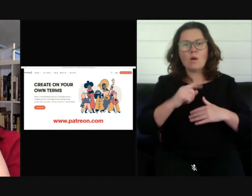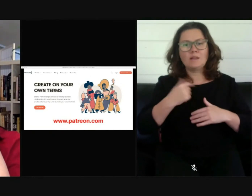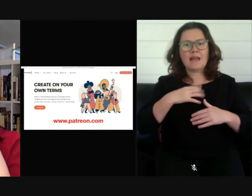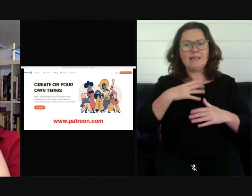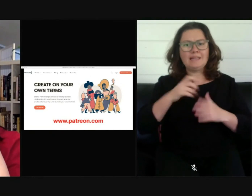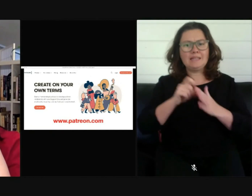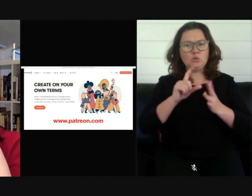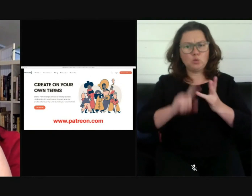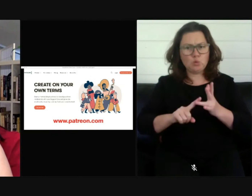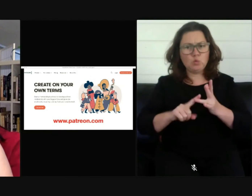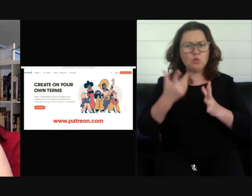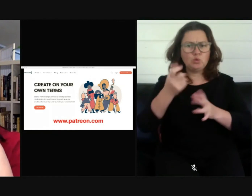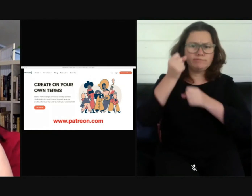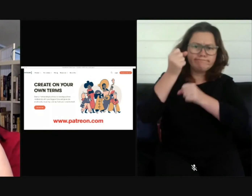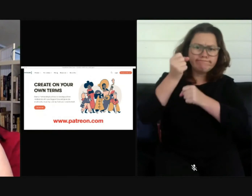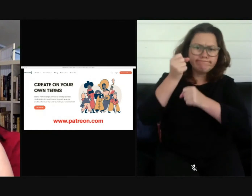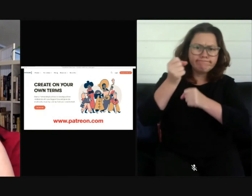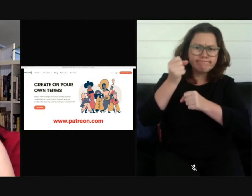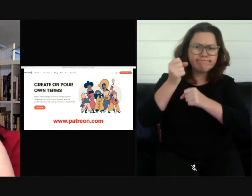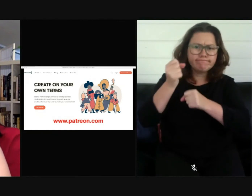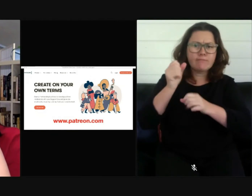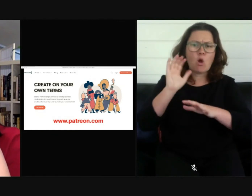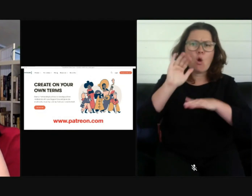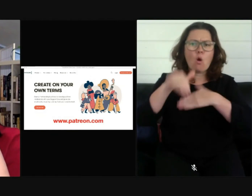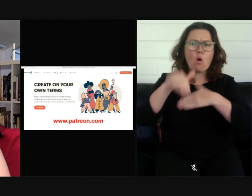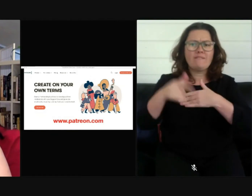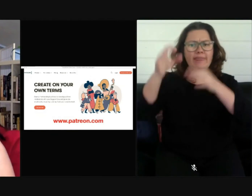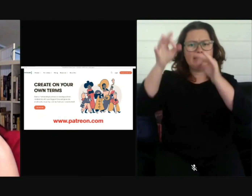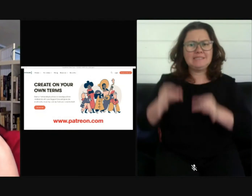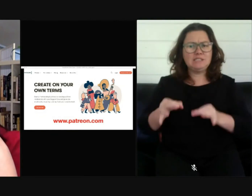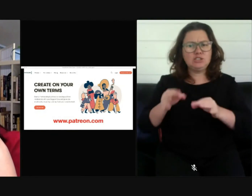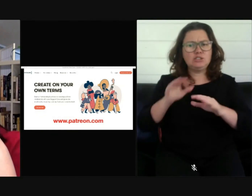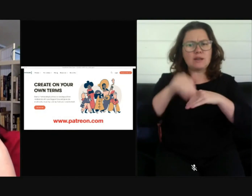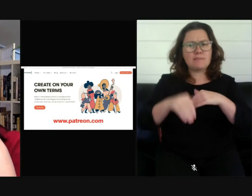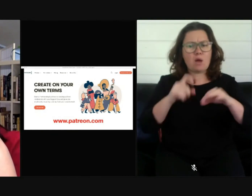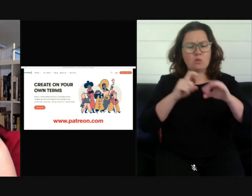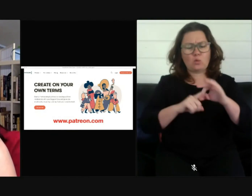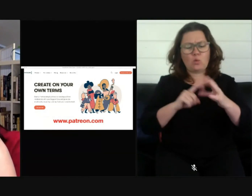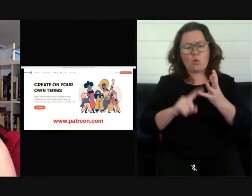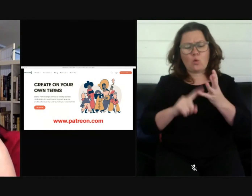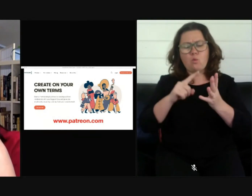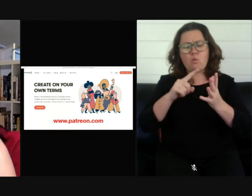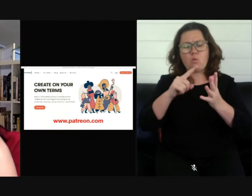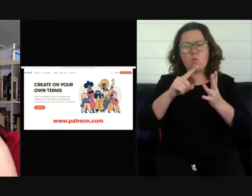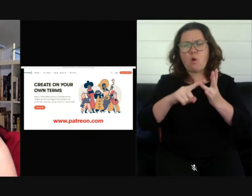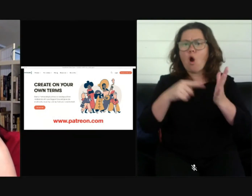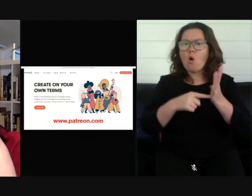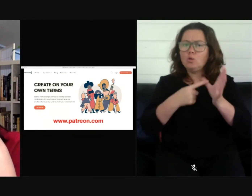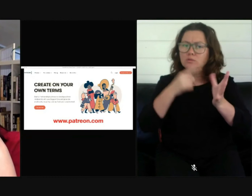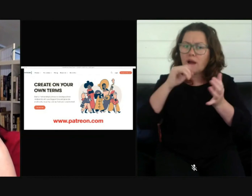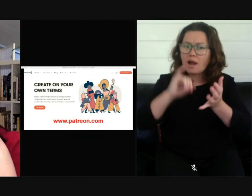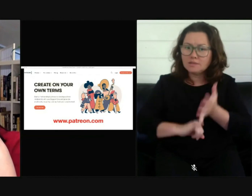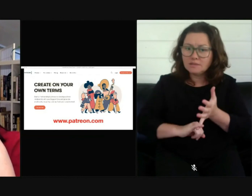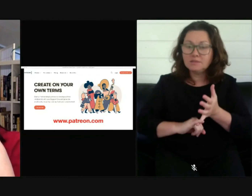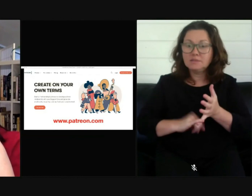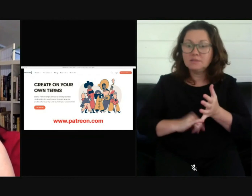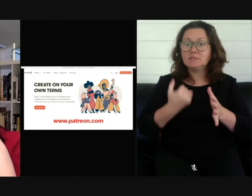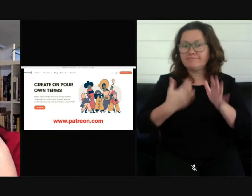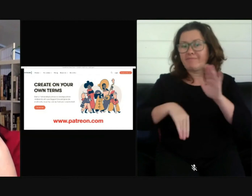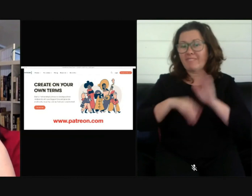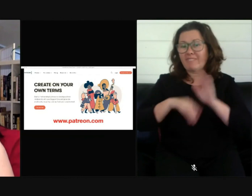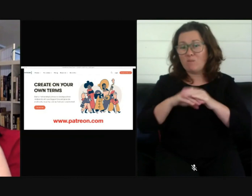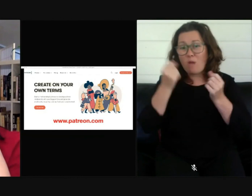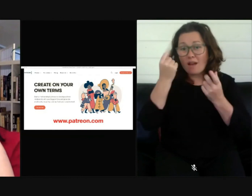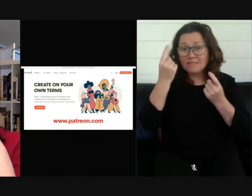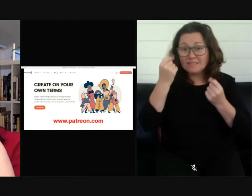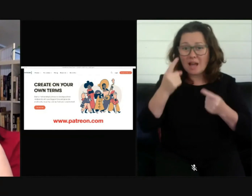about quotas, and I completely understand your dismay and anger about some of the topics